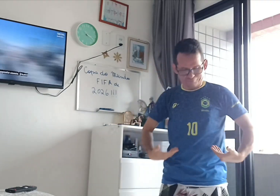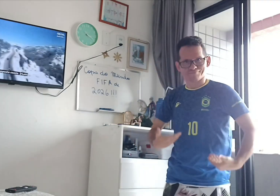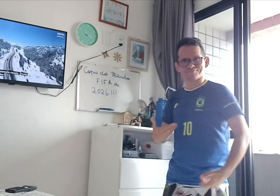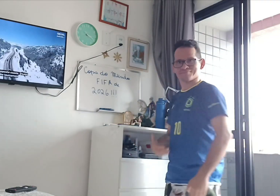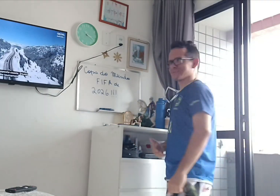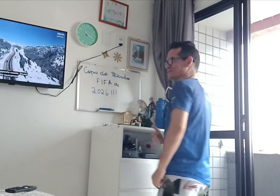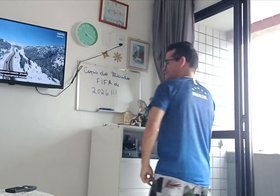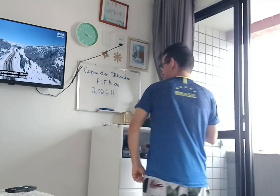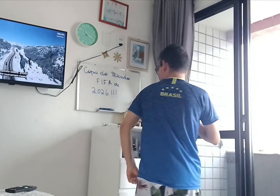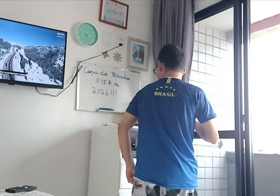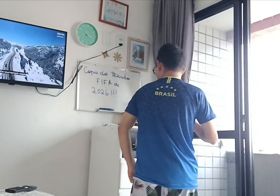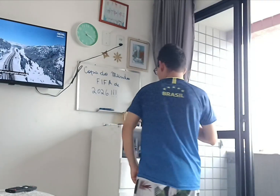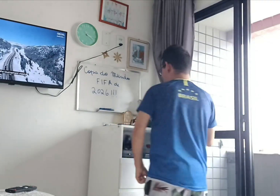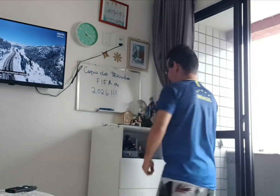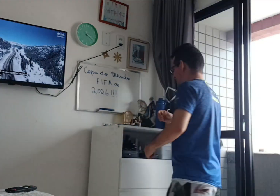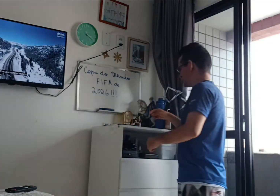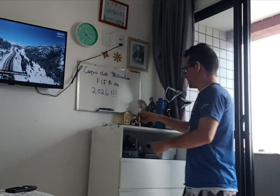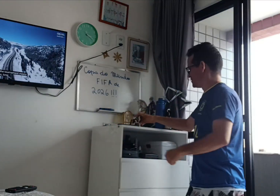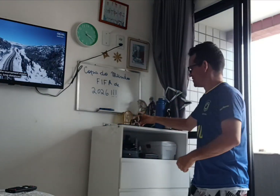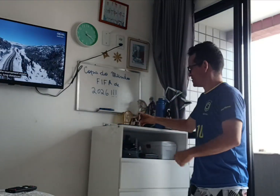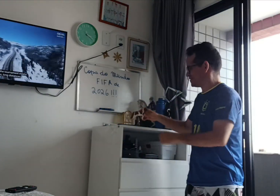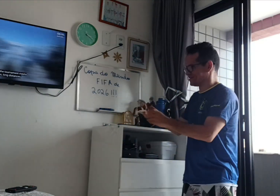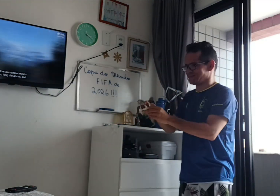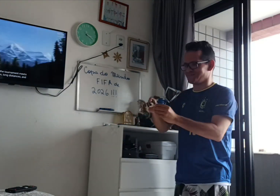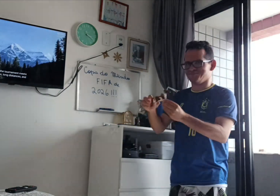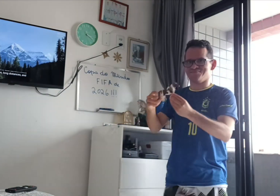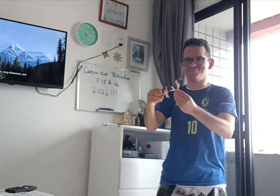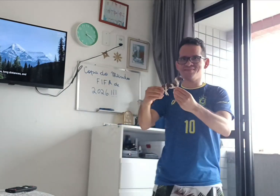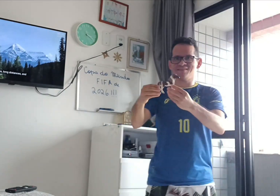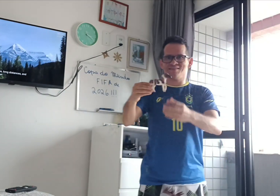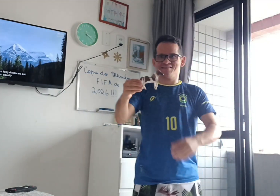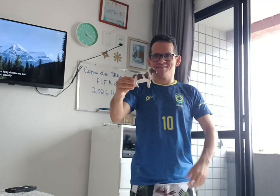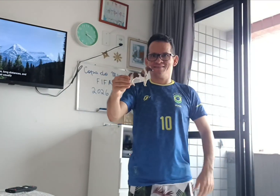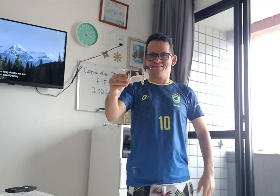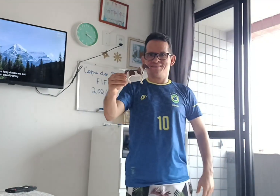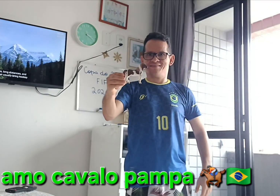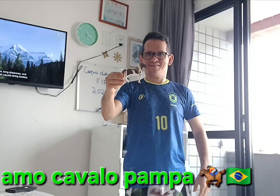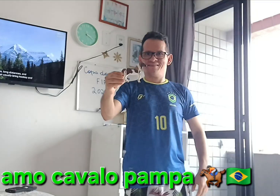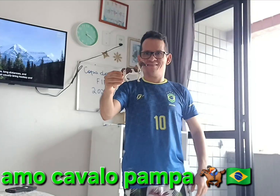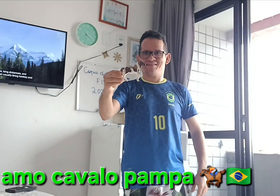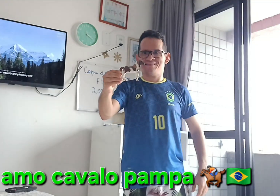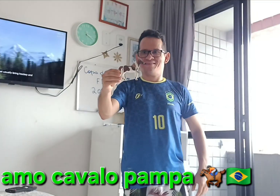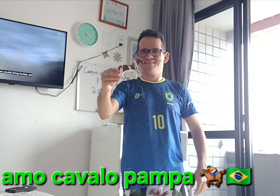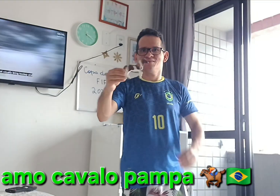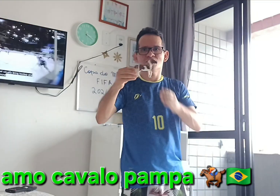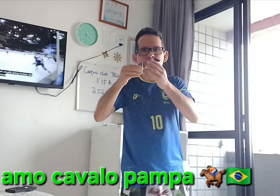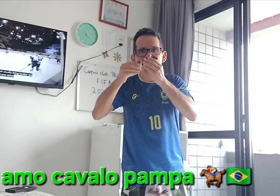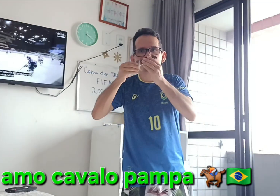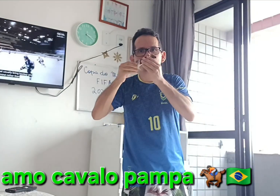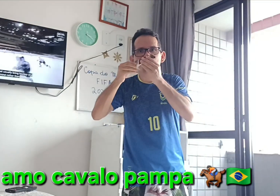where the tournament meets cooler climates, long distances, and landscapes that usually bring hockey and mountains to mind rather than